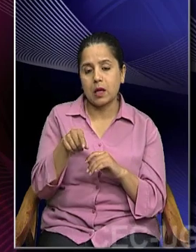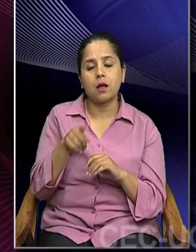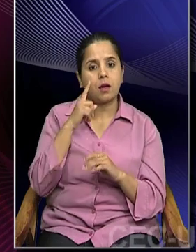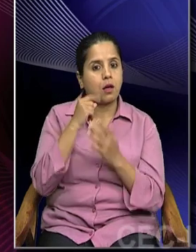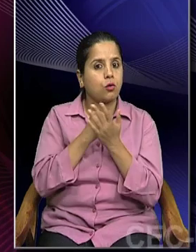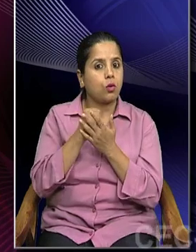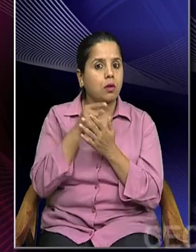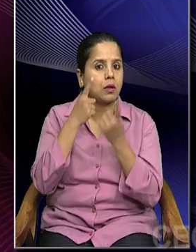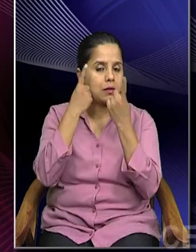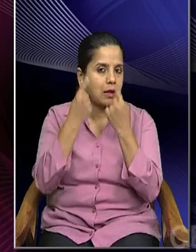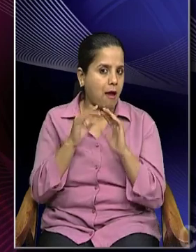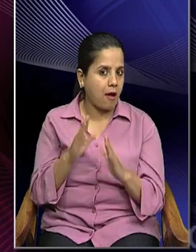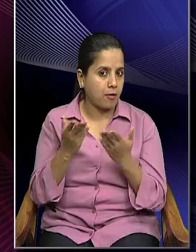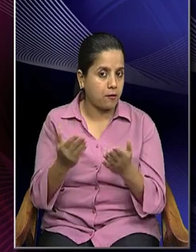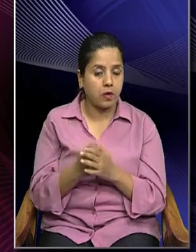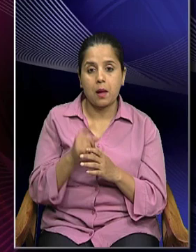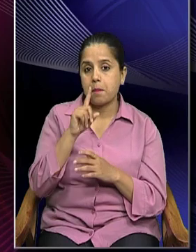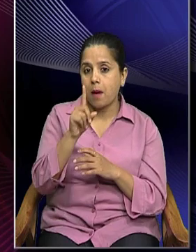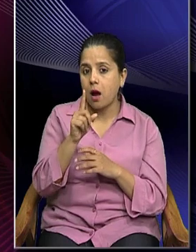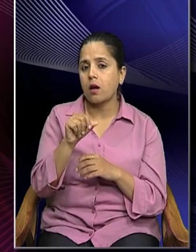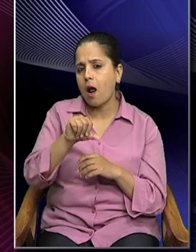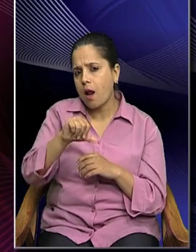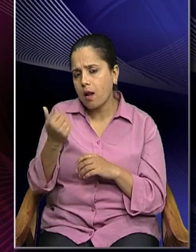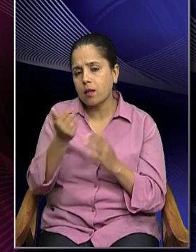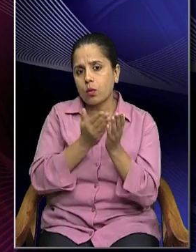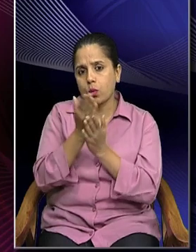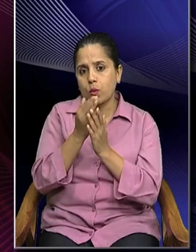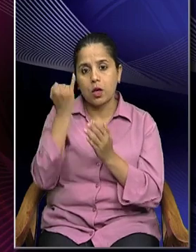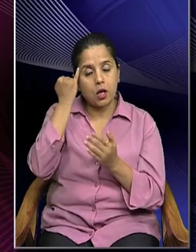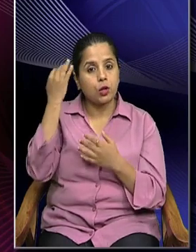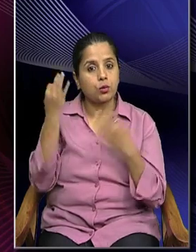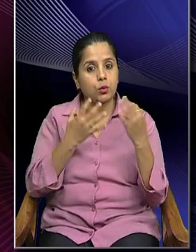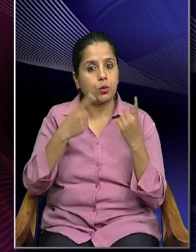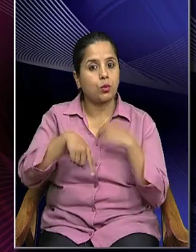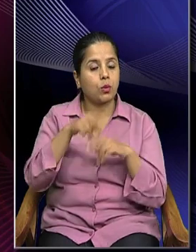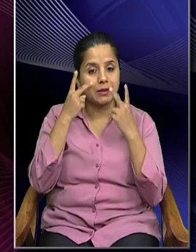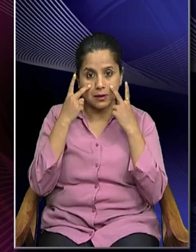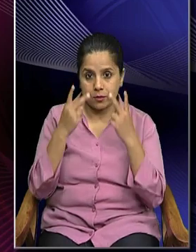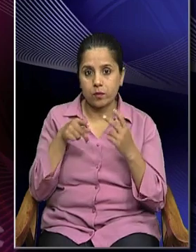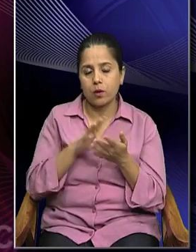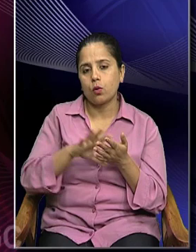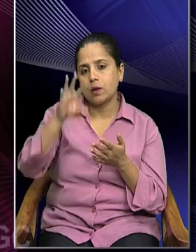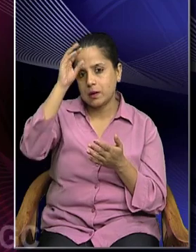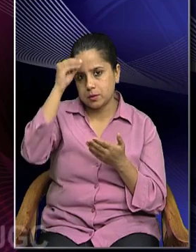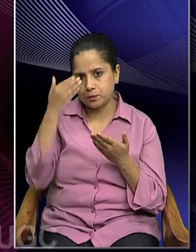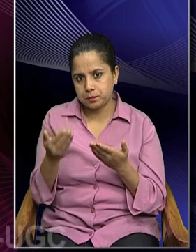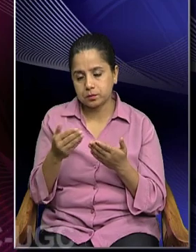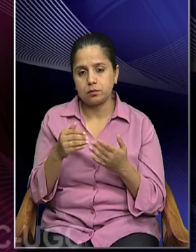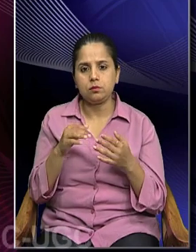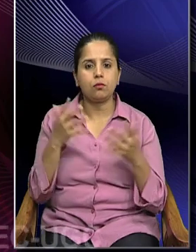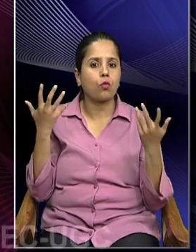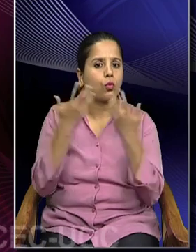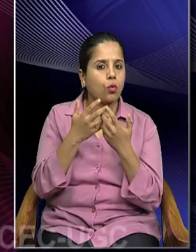assessed. Yet another field of innovative assessment is learning